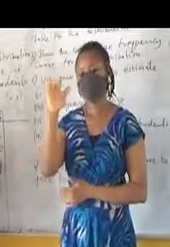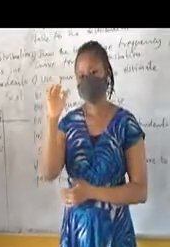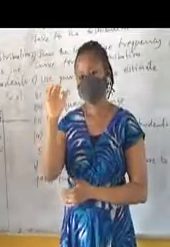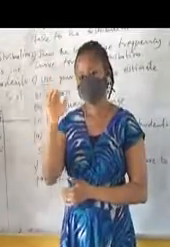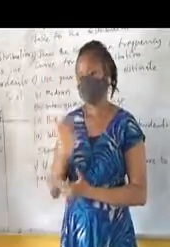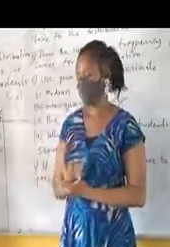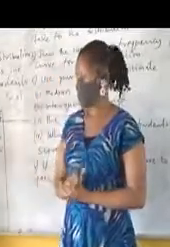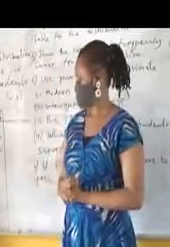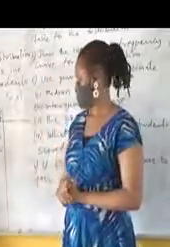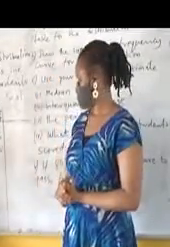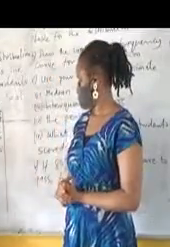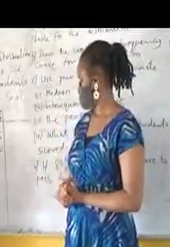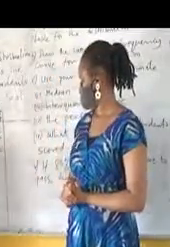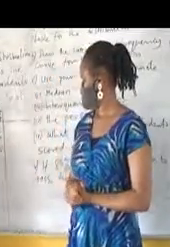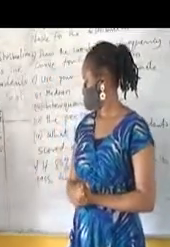15.